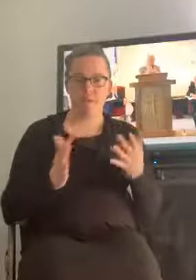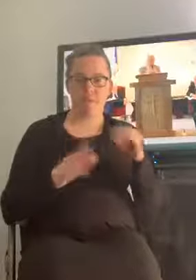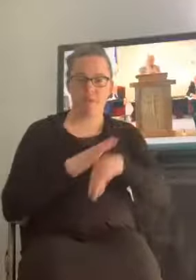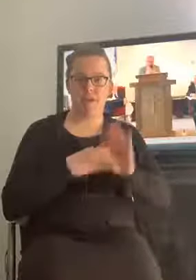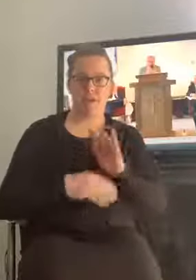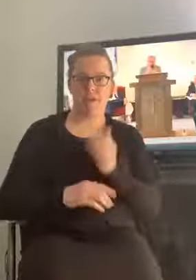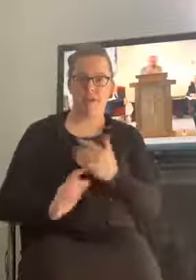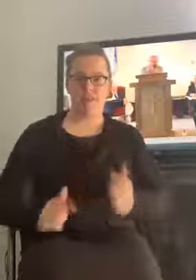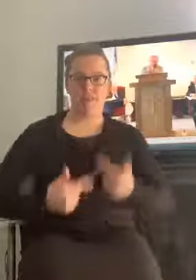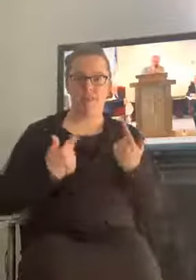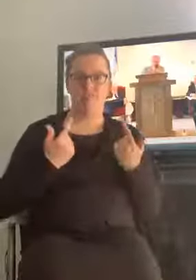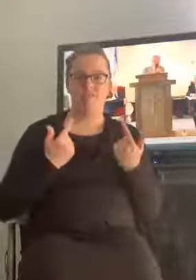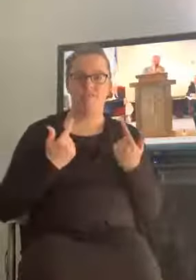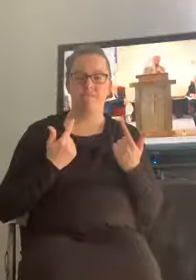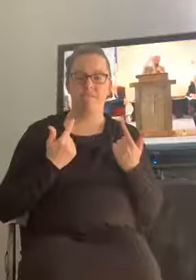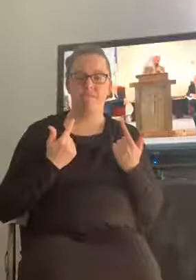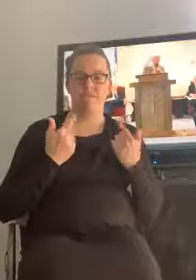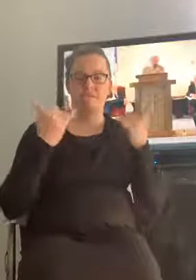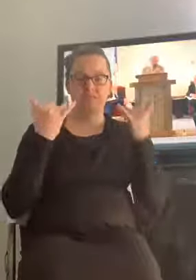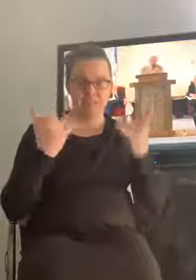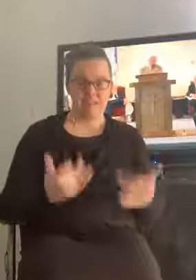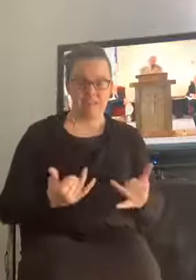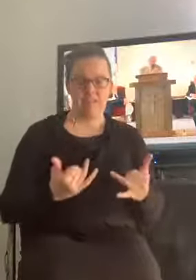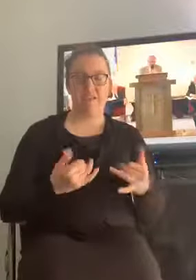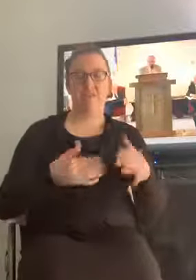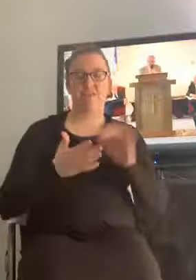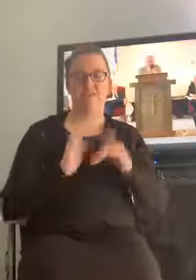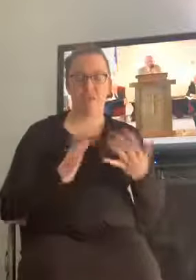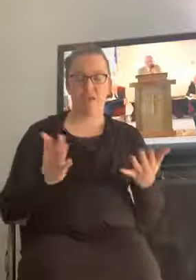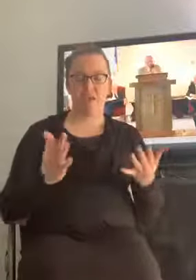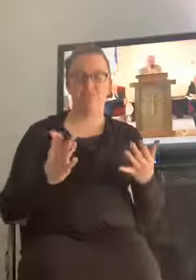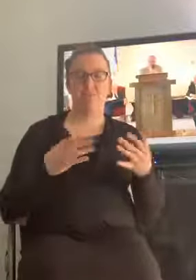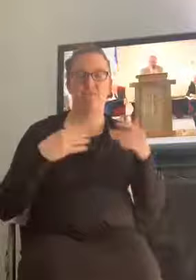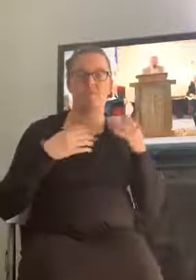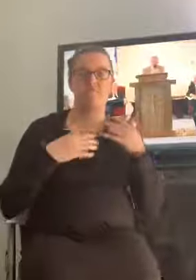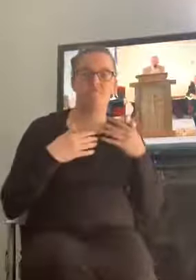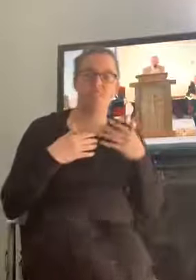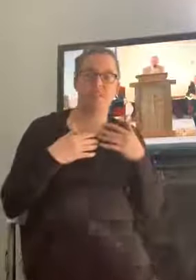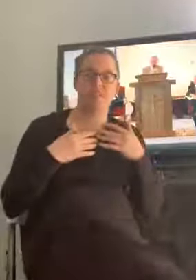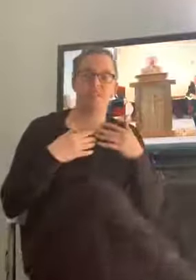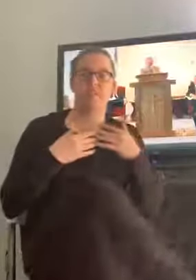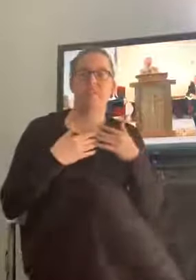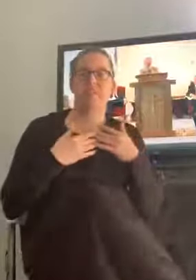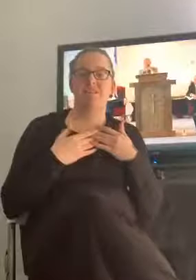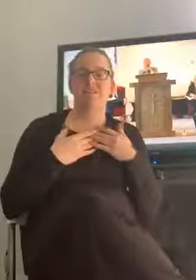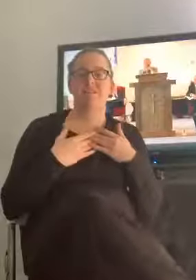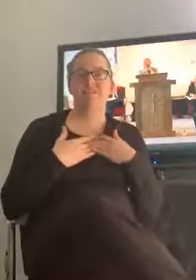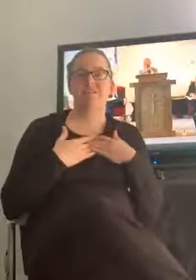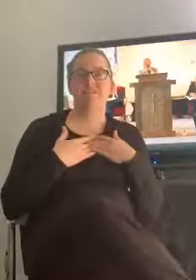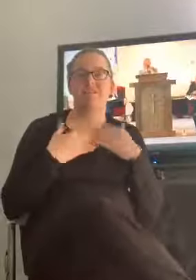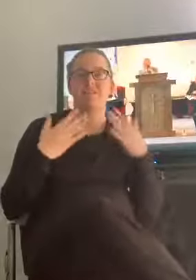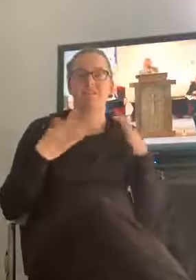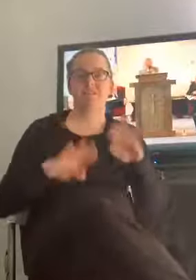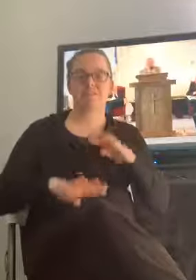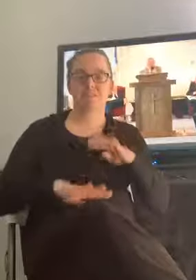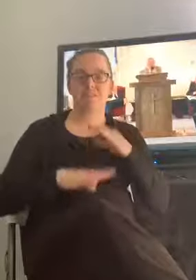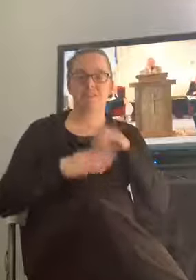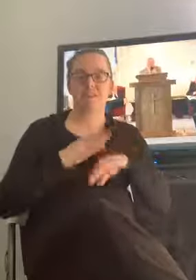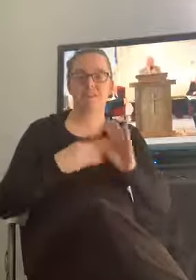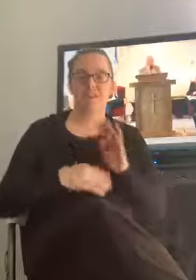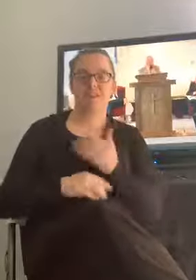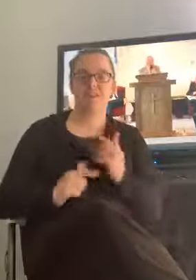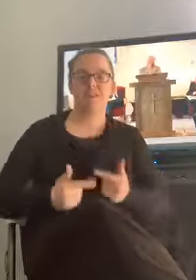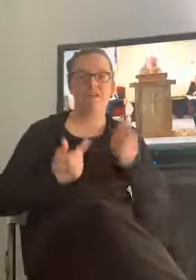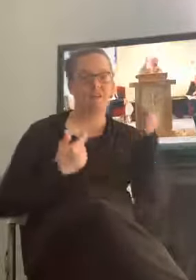then the Word of God is fulfilled in our life. Oh, the Lord said, I'll never leave you. I'll